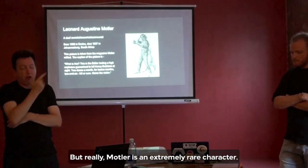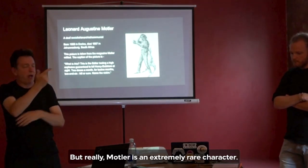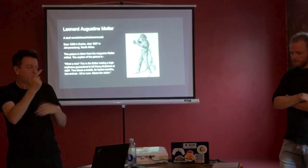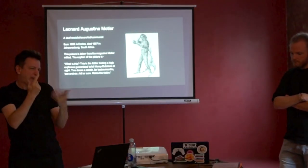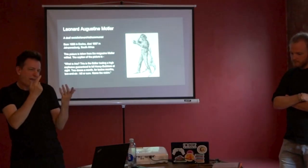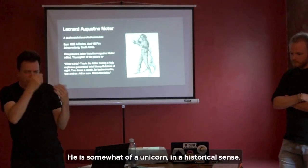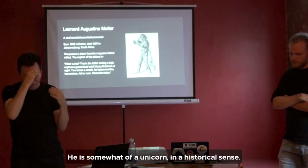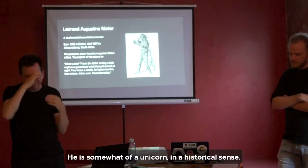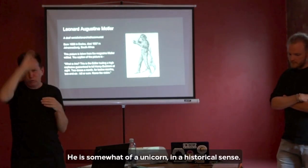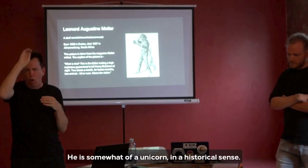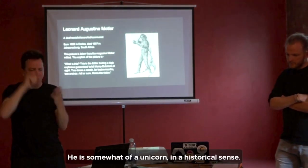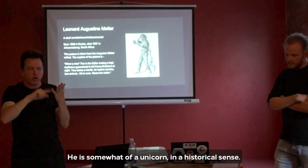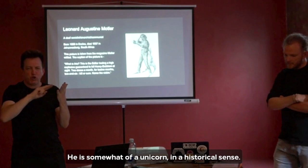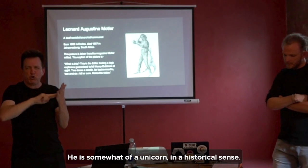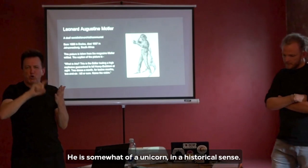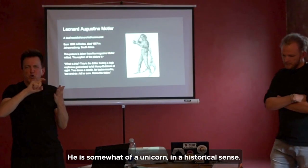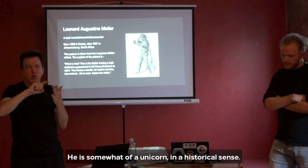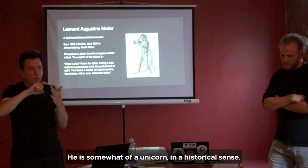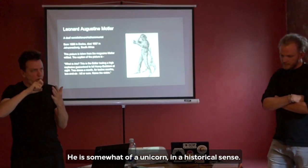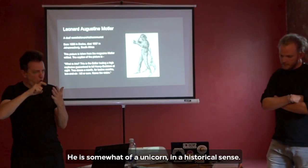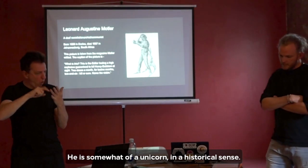character. You know, he's somewhat of a unicorn